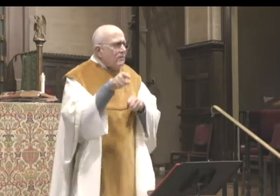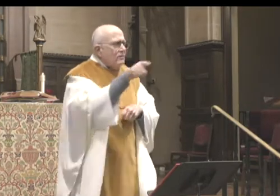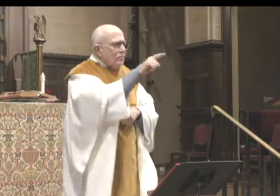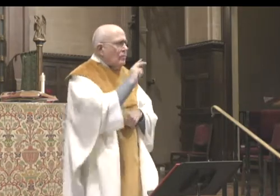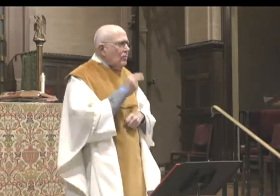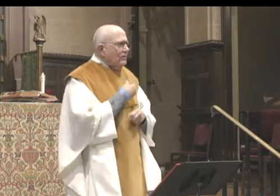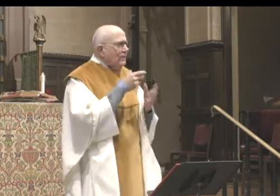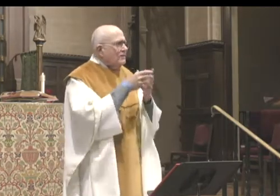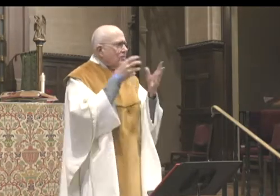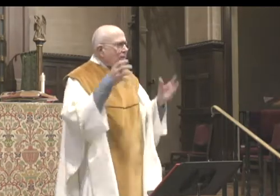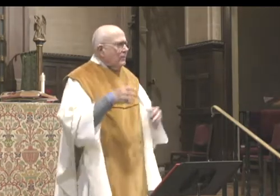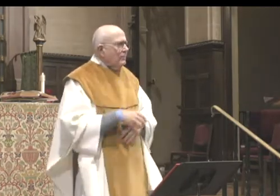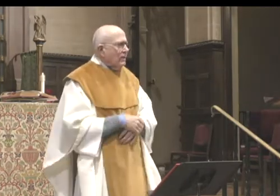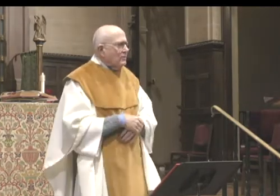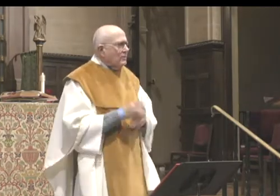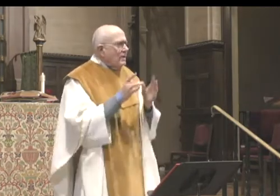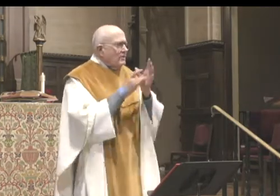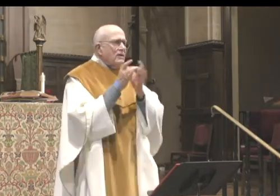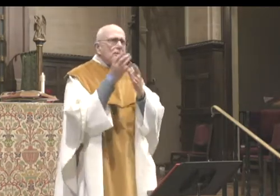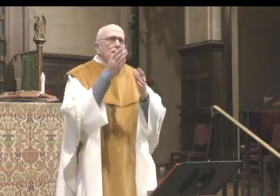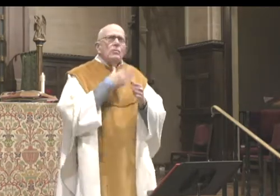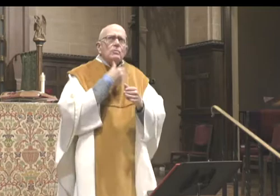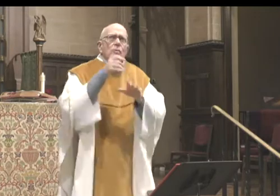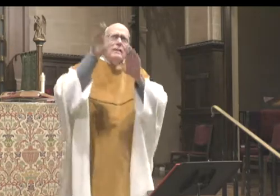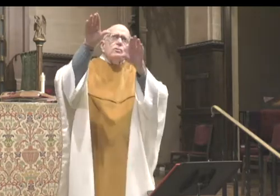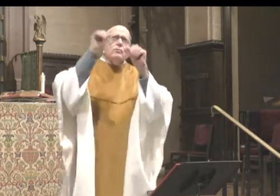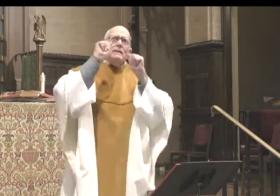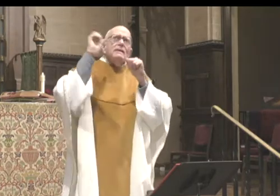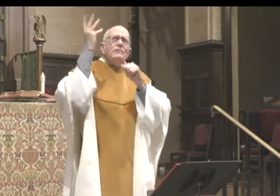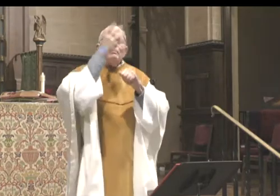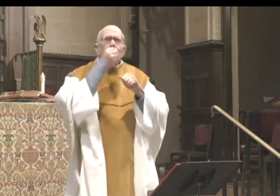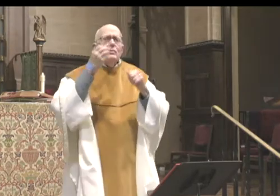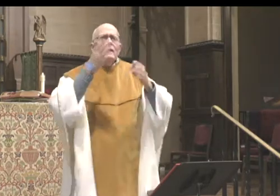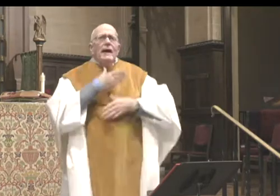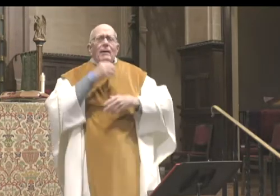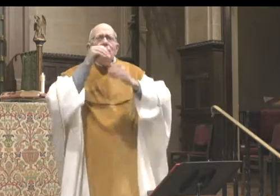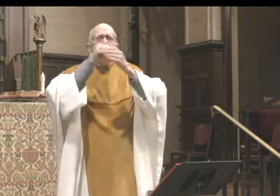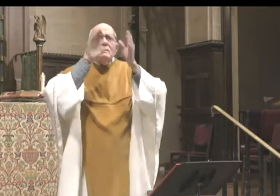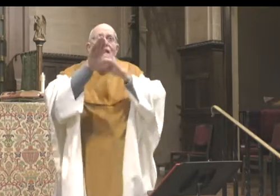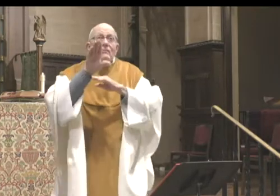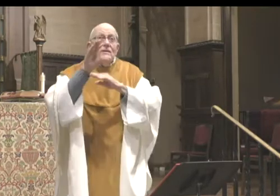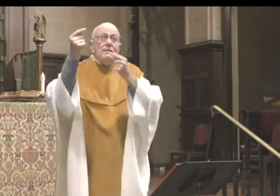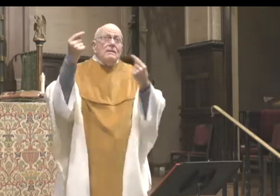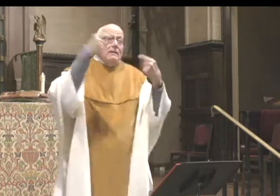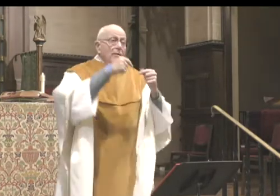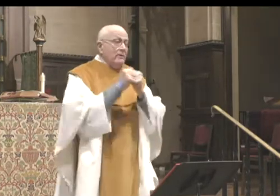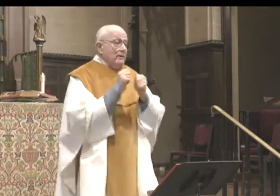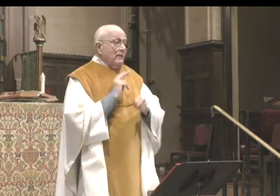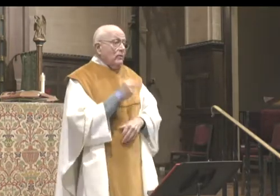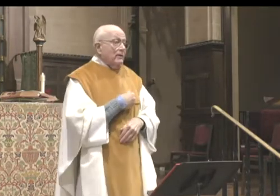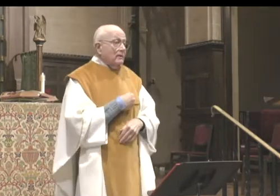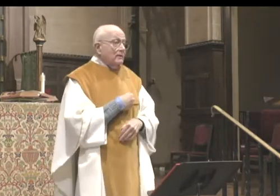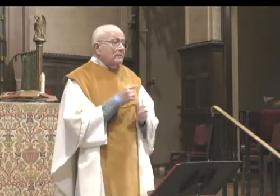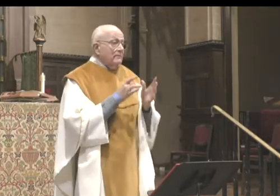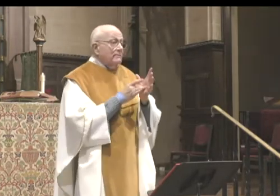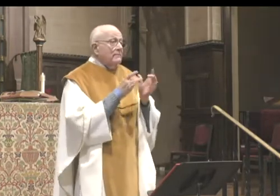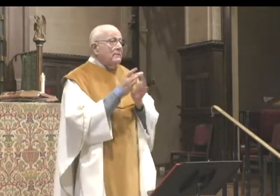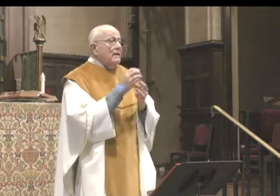Why? Jesus cherished all of us so very much. Jesus left heaven, the beautiful, happy place in heaven, to come to be with